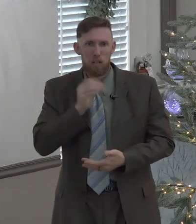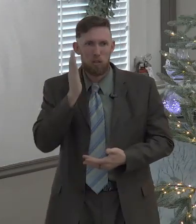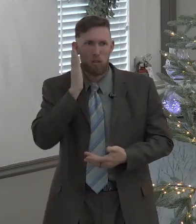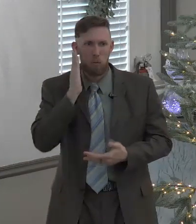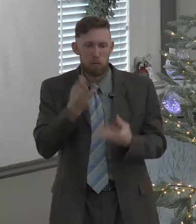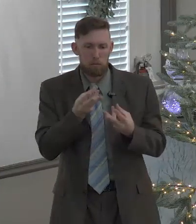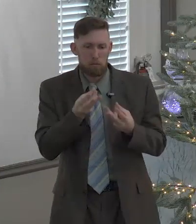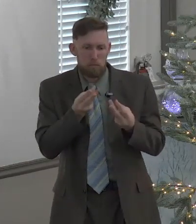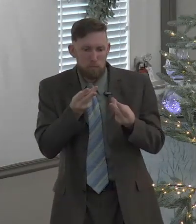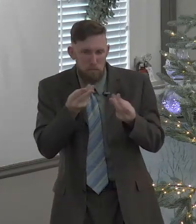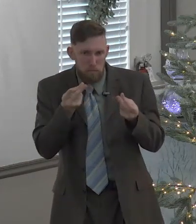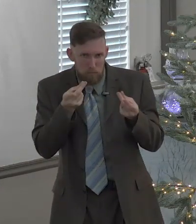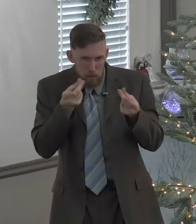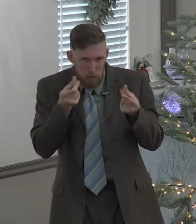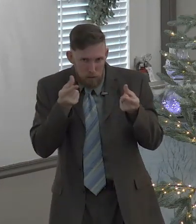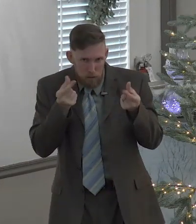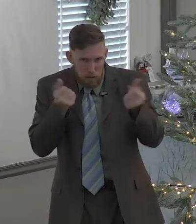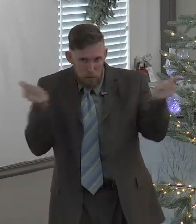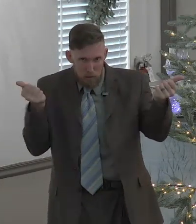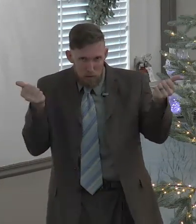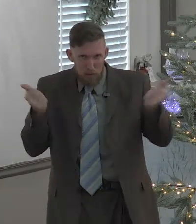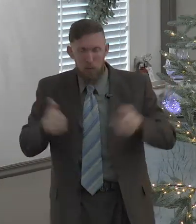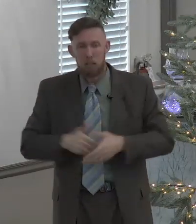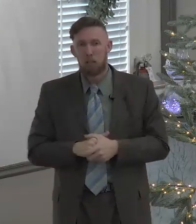You're thinking patience is waning.